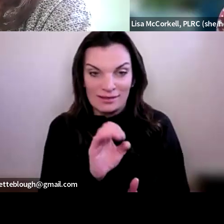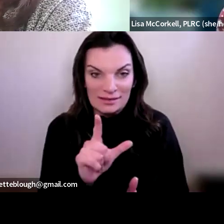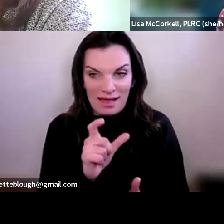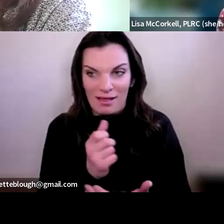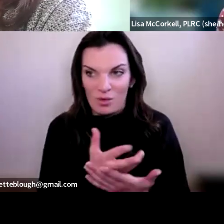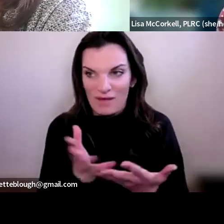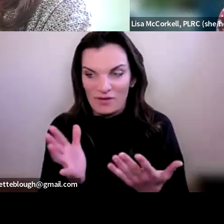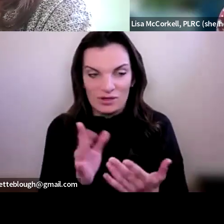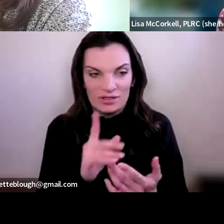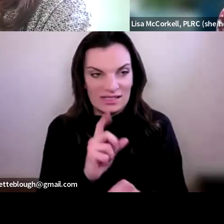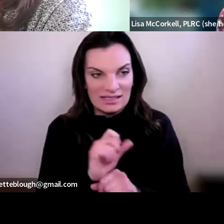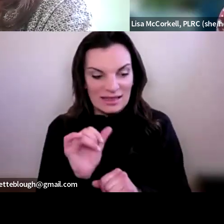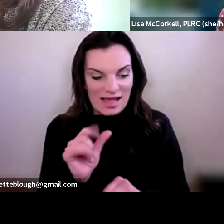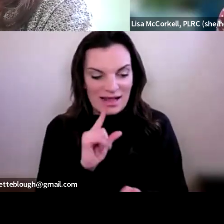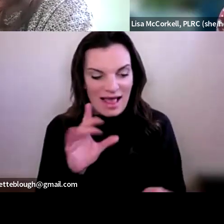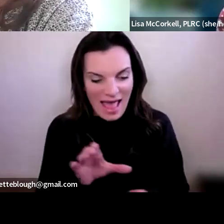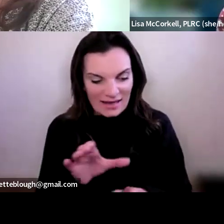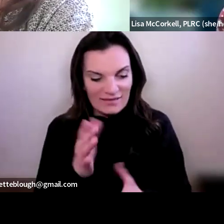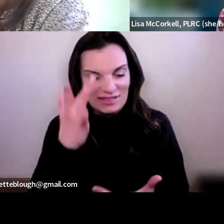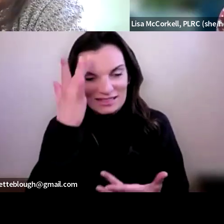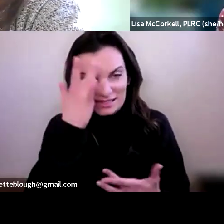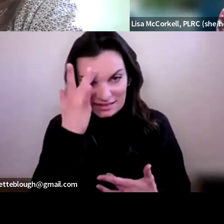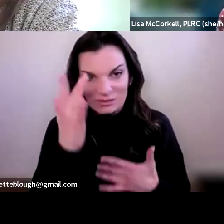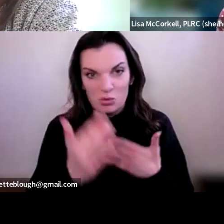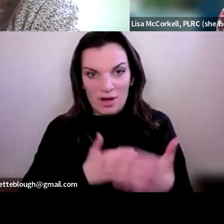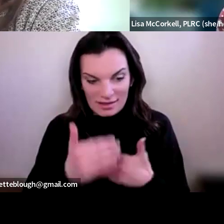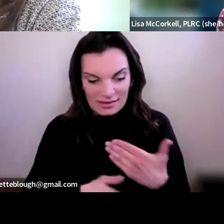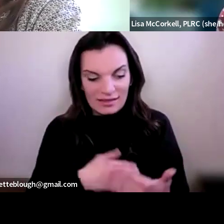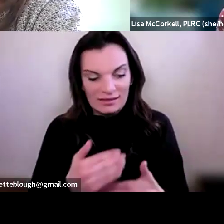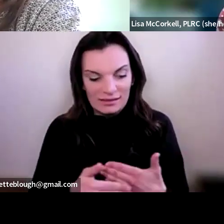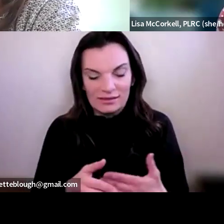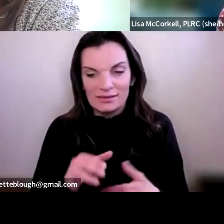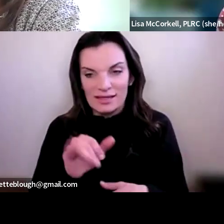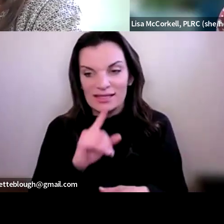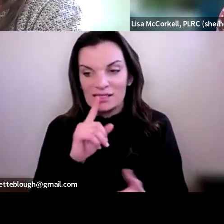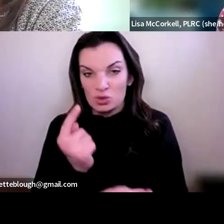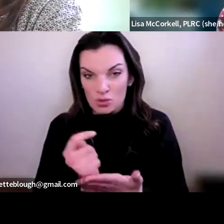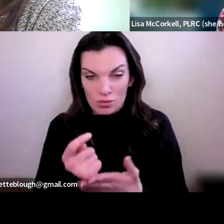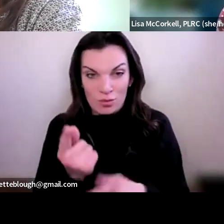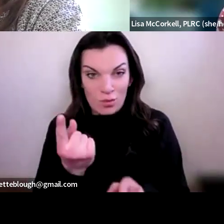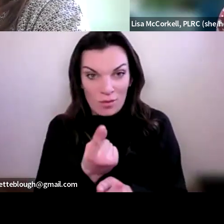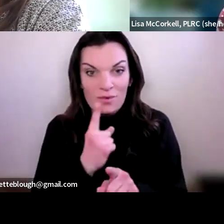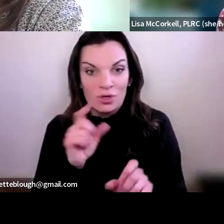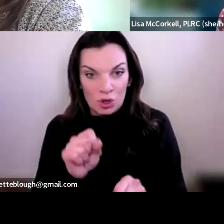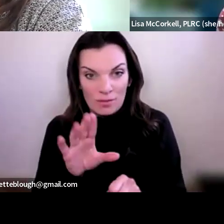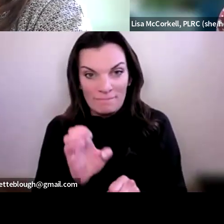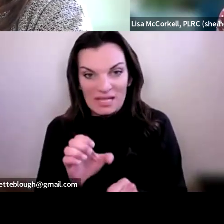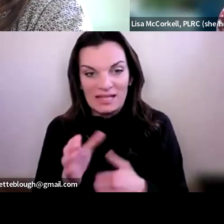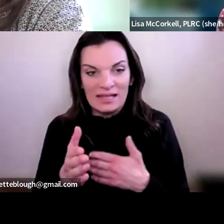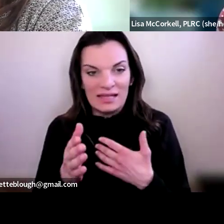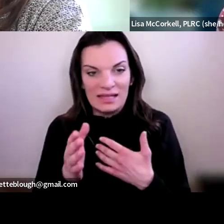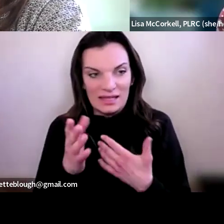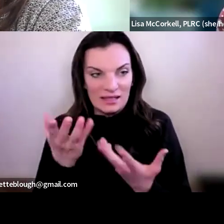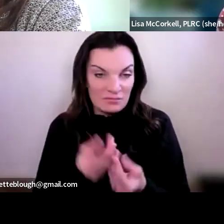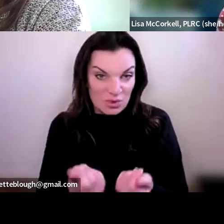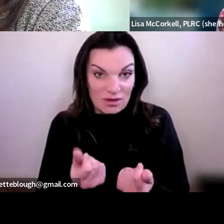whatever. It's actually an active disease process that, if treated appropriately, could maybe even be completely